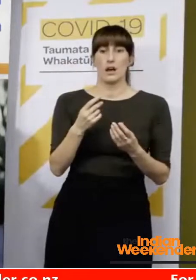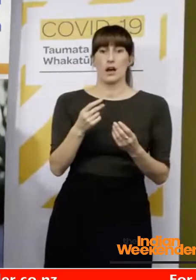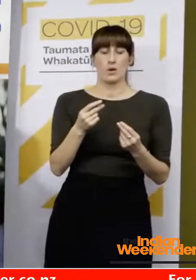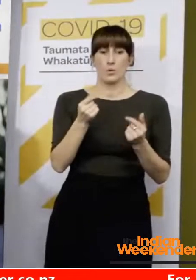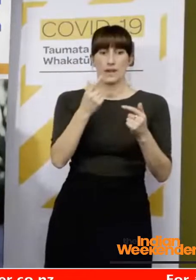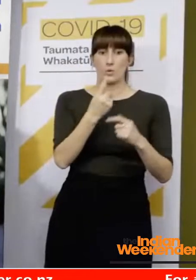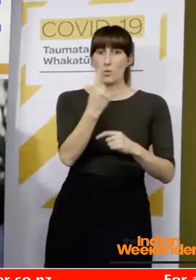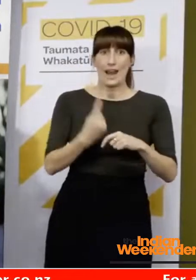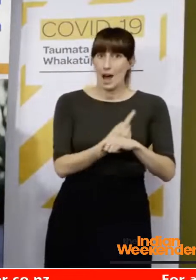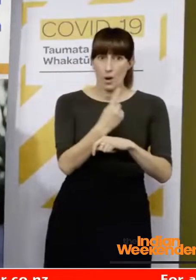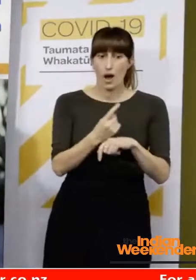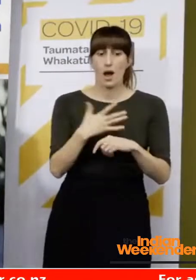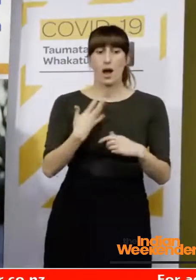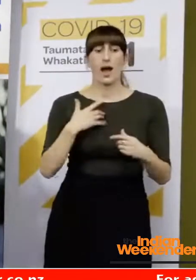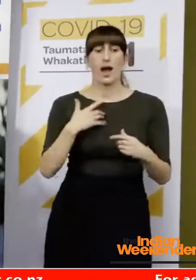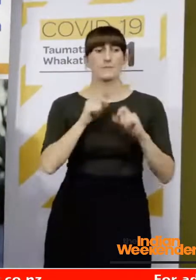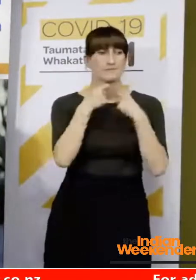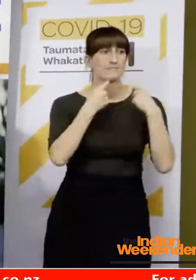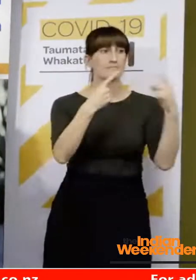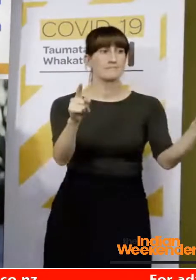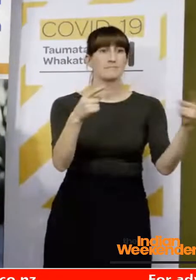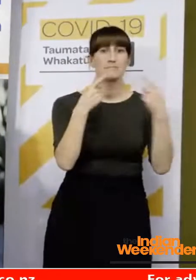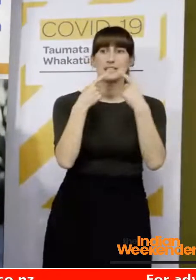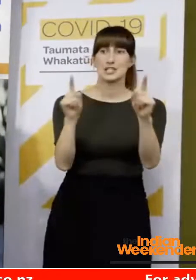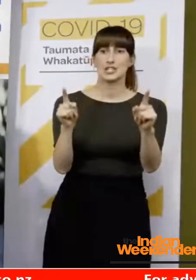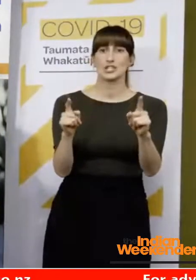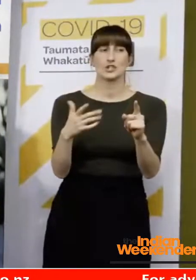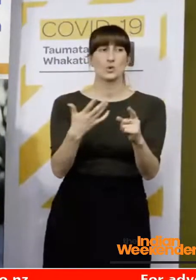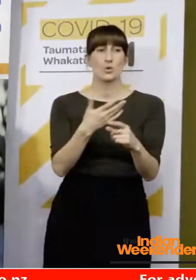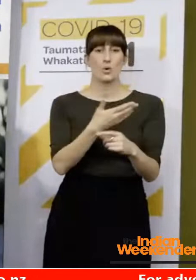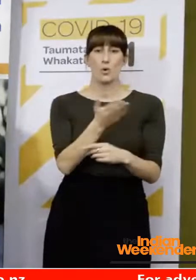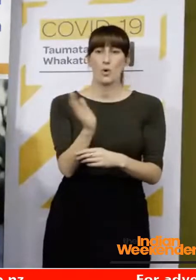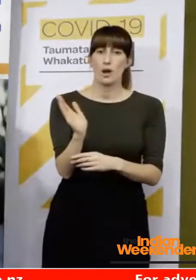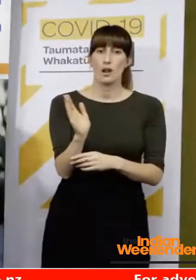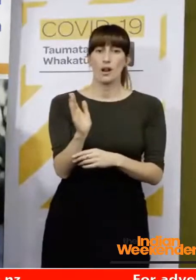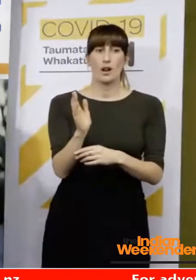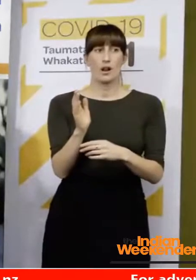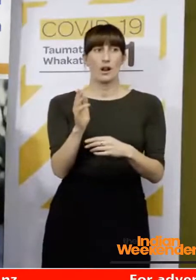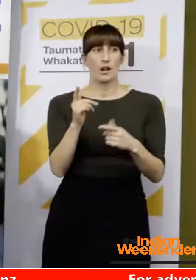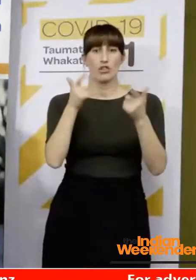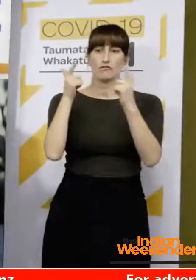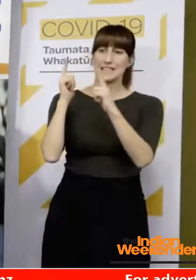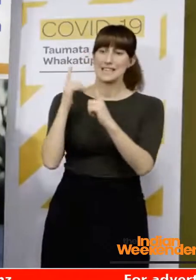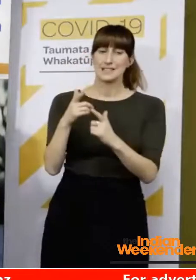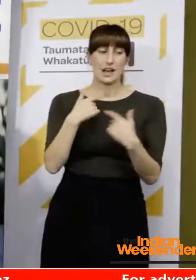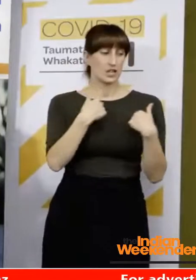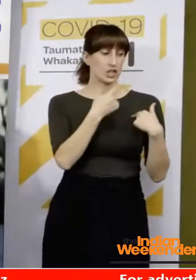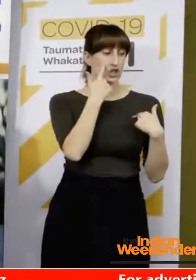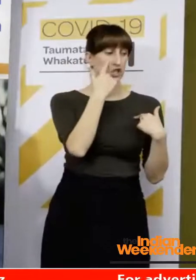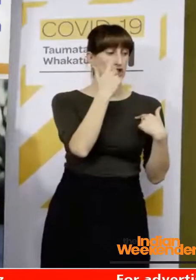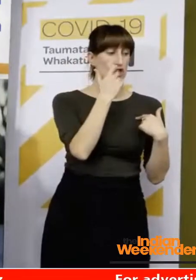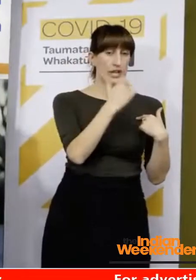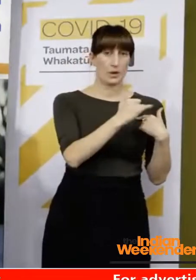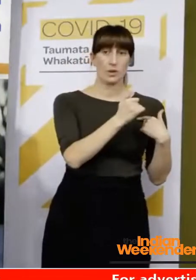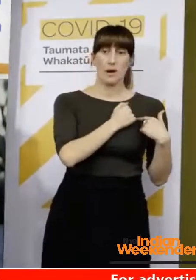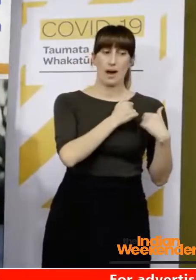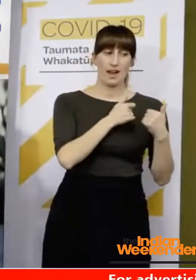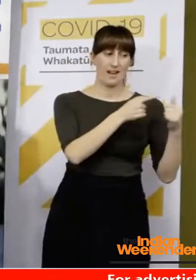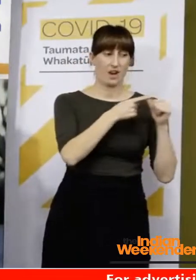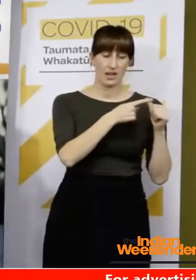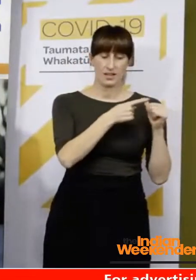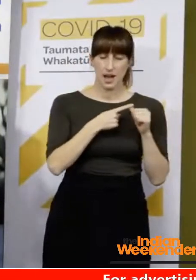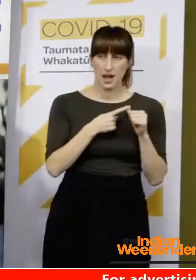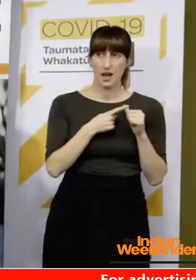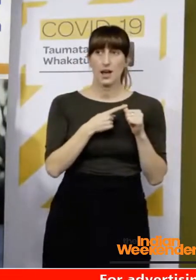within the And hour, so, a message yes, went now out to all the I'm isolating for the facilities, third and I could check time with my chief in, legal advisor hotel that isolation I this time. could, So, in my a long